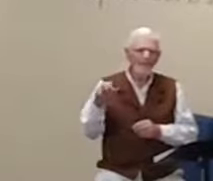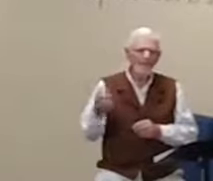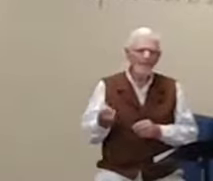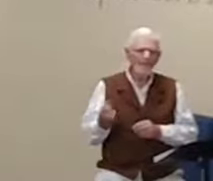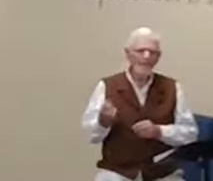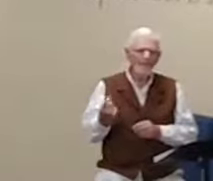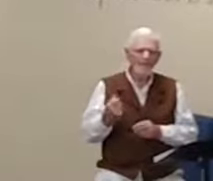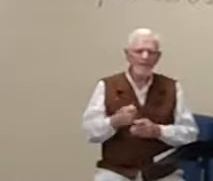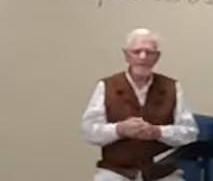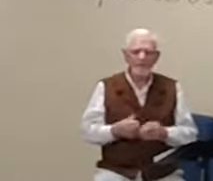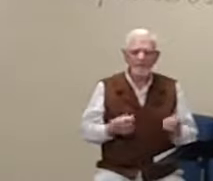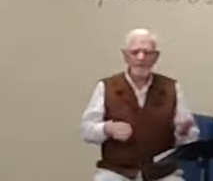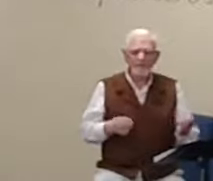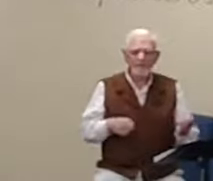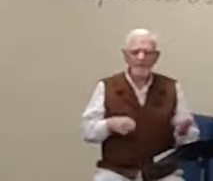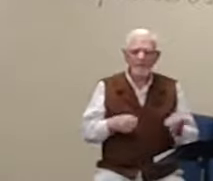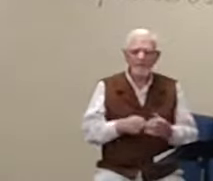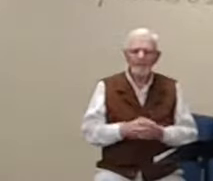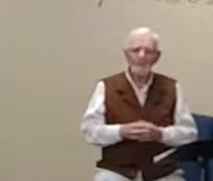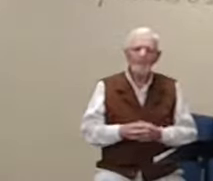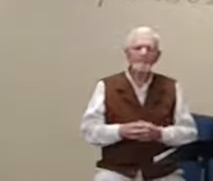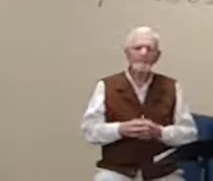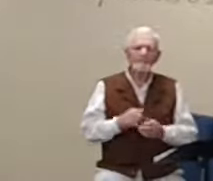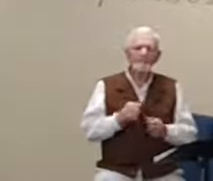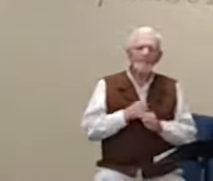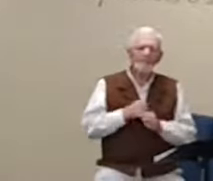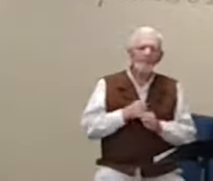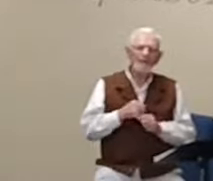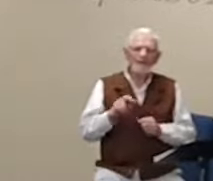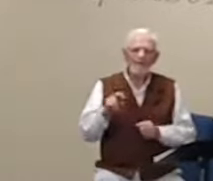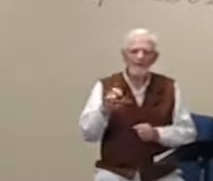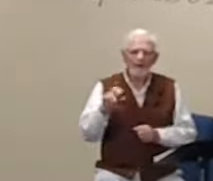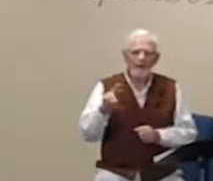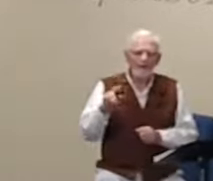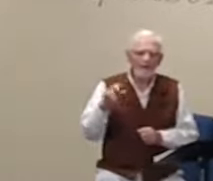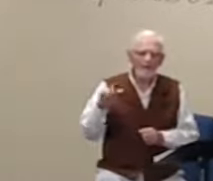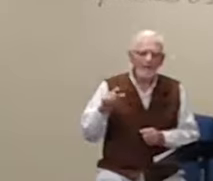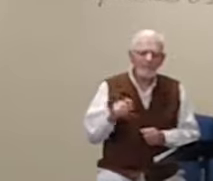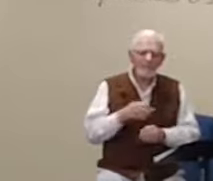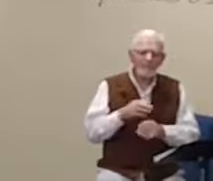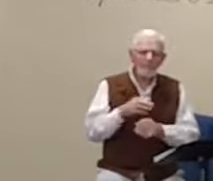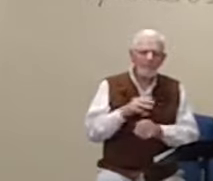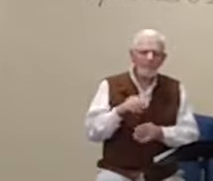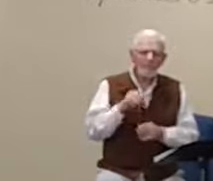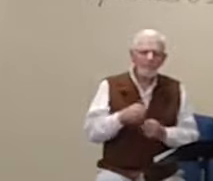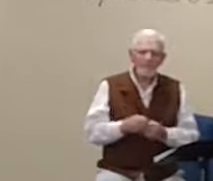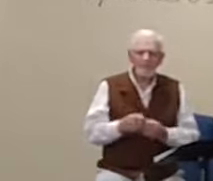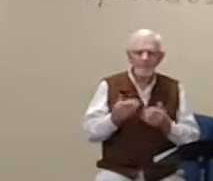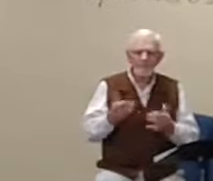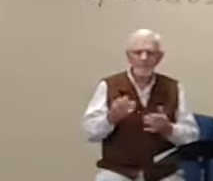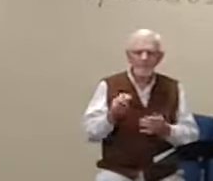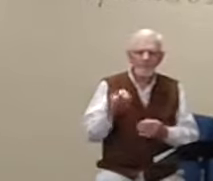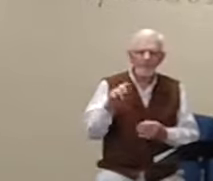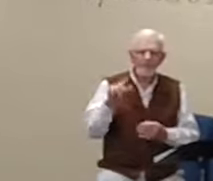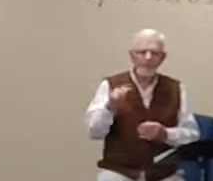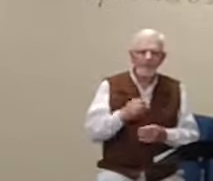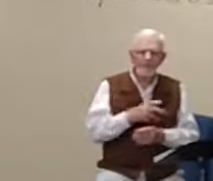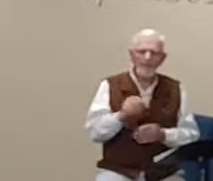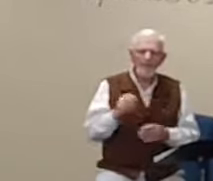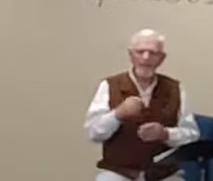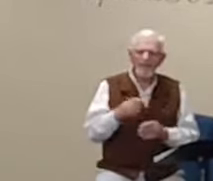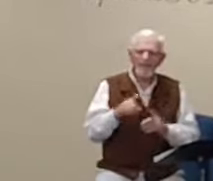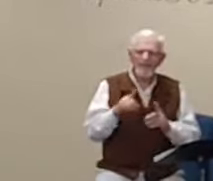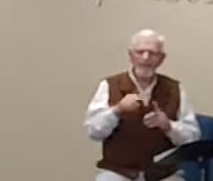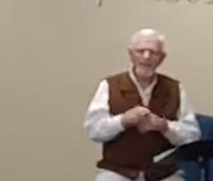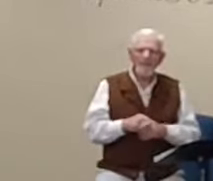picked up a guitar, and I just loved rock and roll music, and went from rock and roll to heavy metal and went into thrash and then went kind of